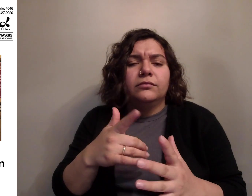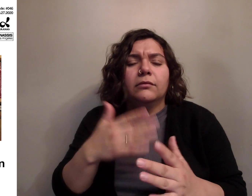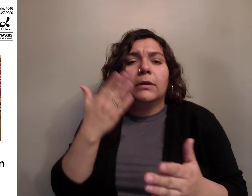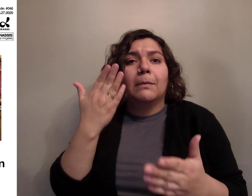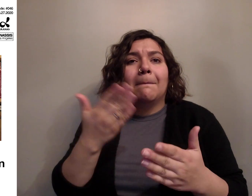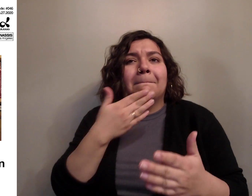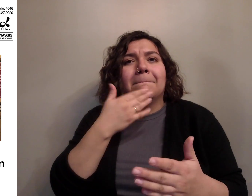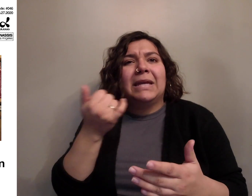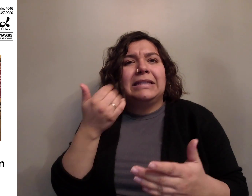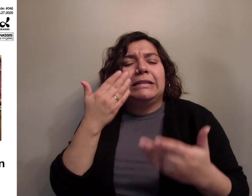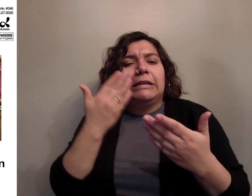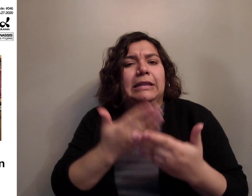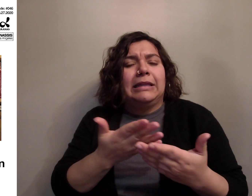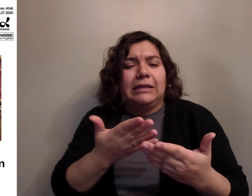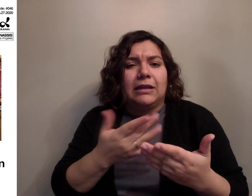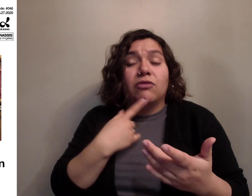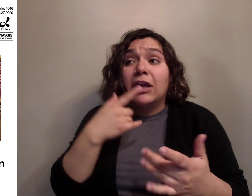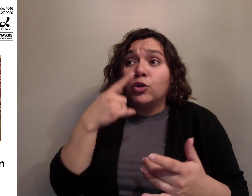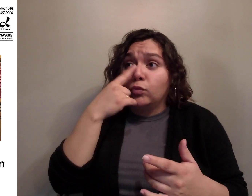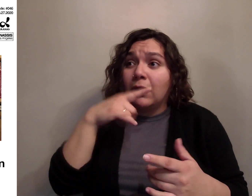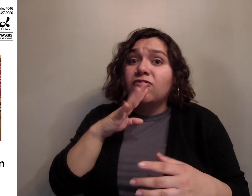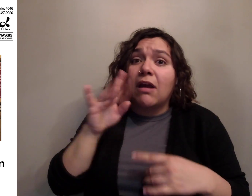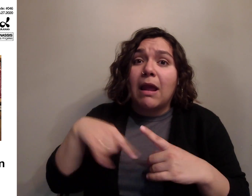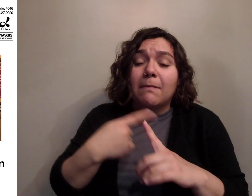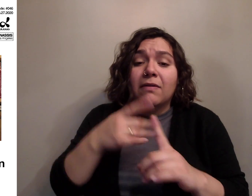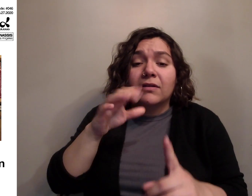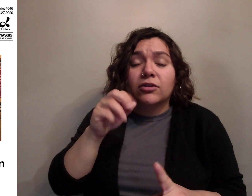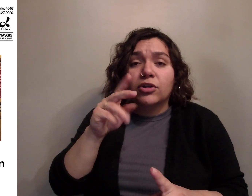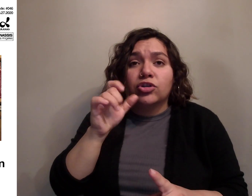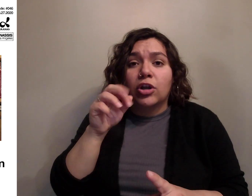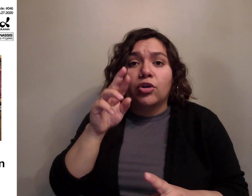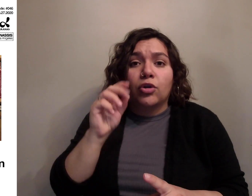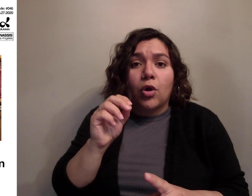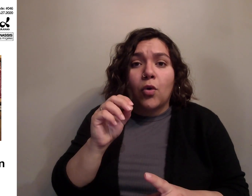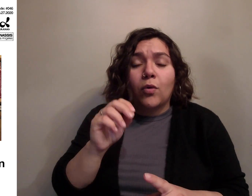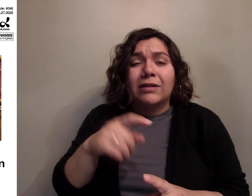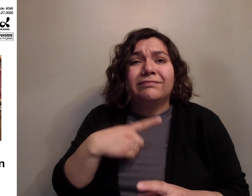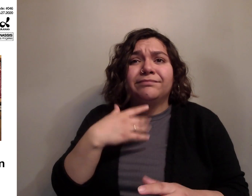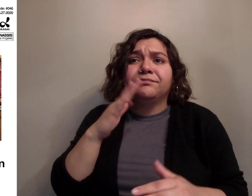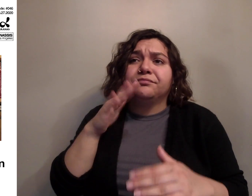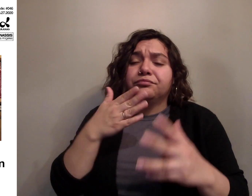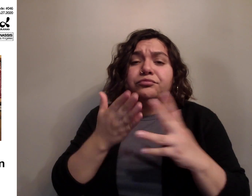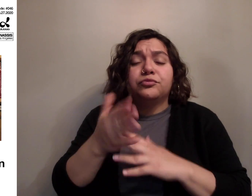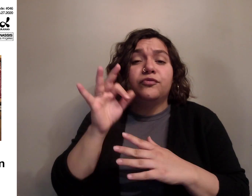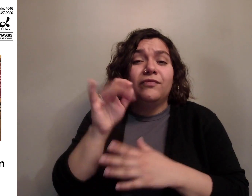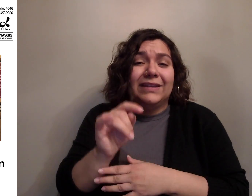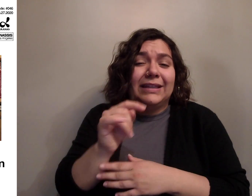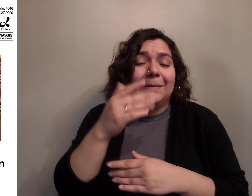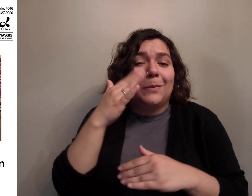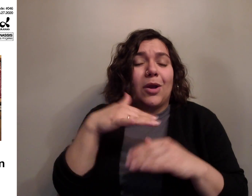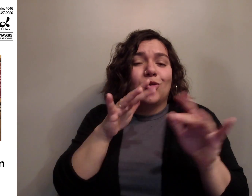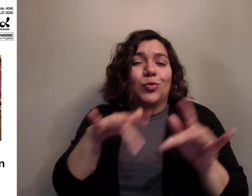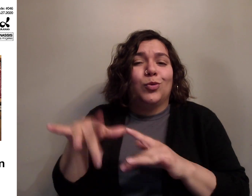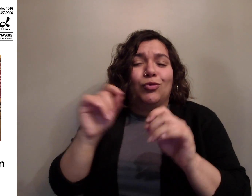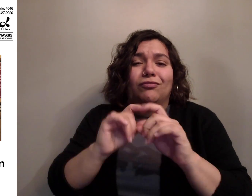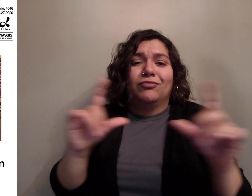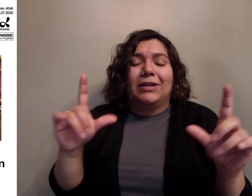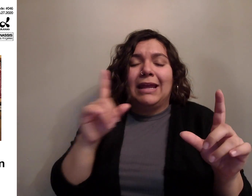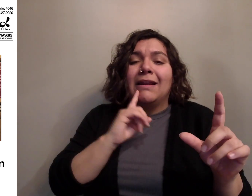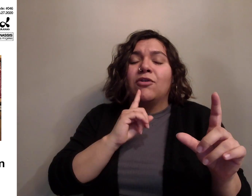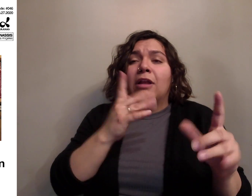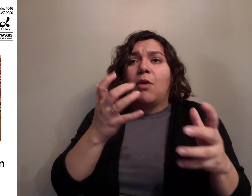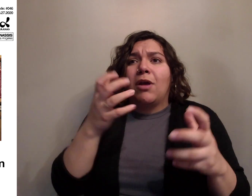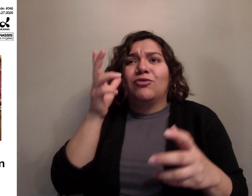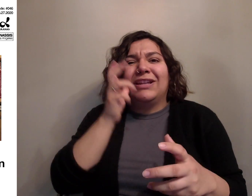best avenue to pursue, but I kept sort of asking him, "Oh, can we talk about this concerto?" And we were just talking through the computer on FaceTime and so